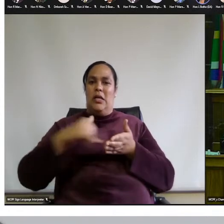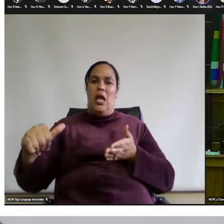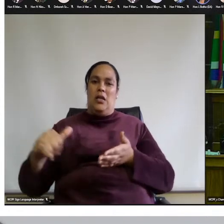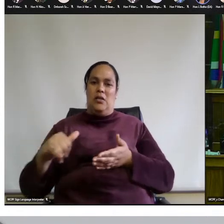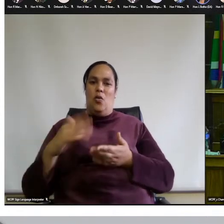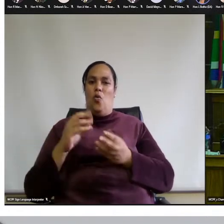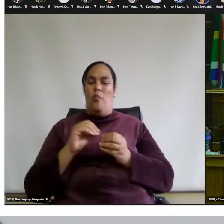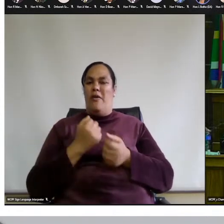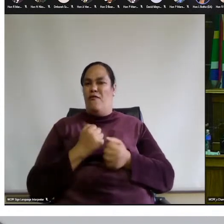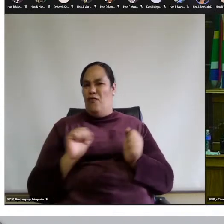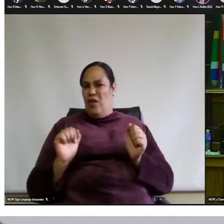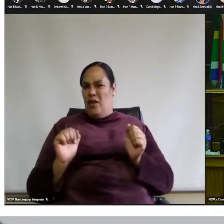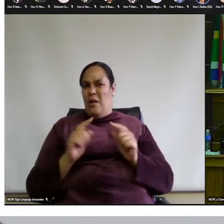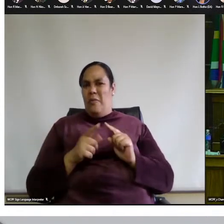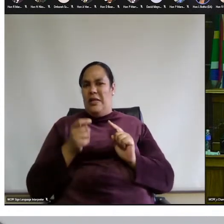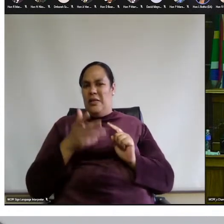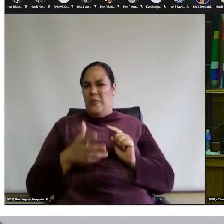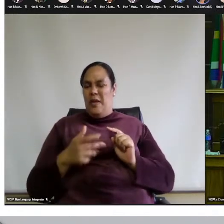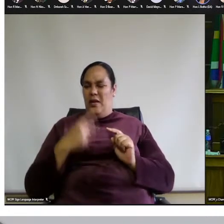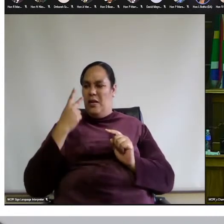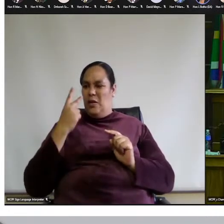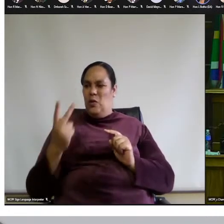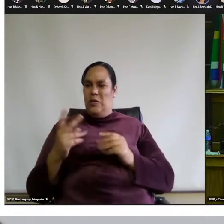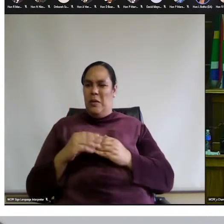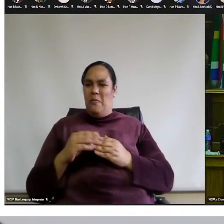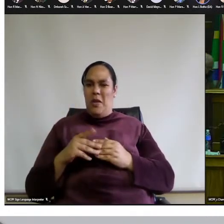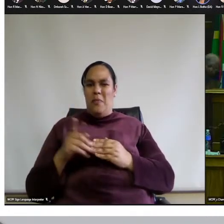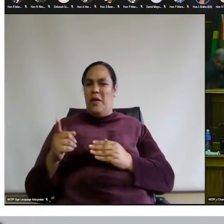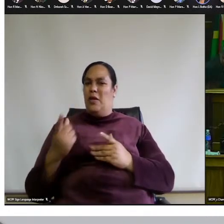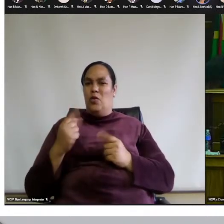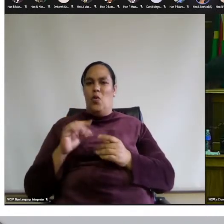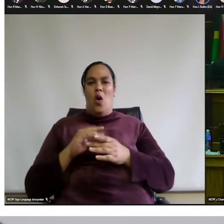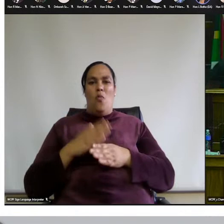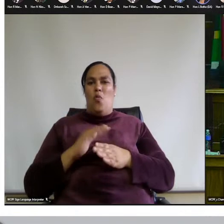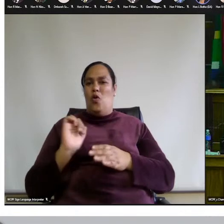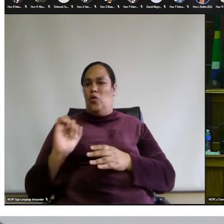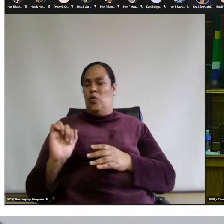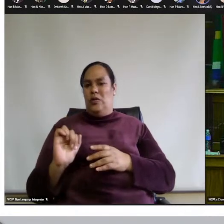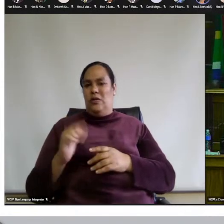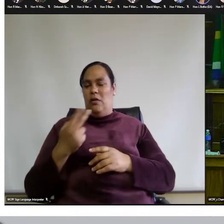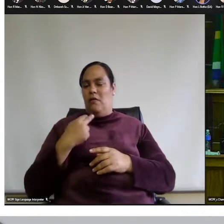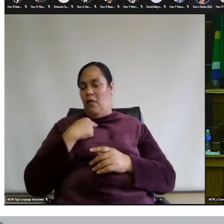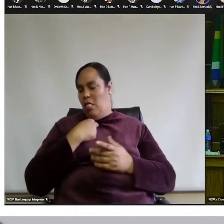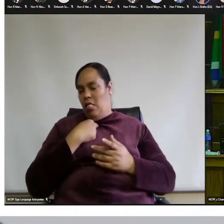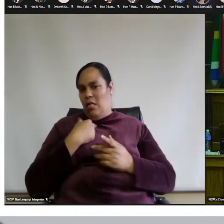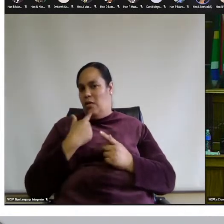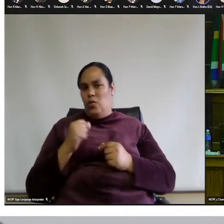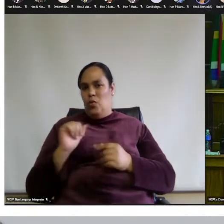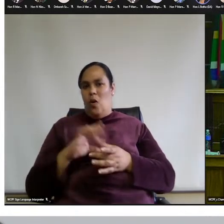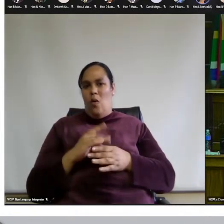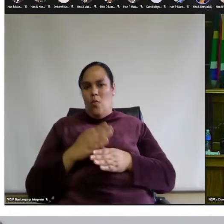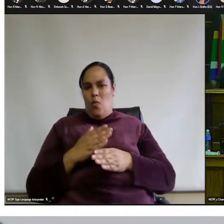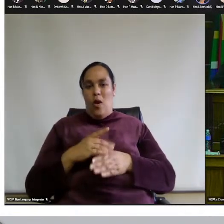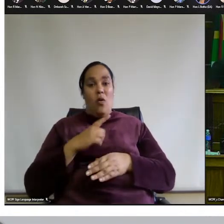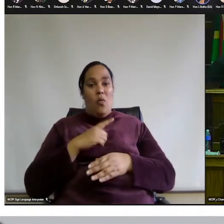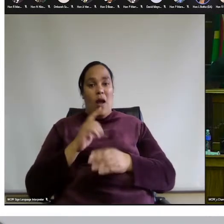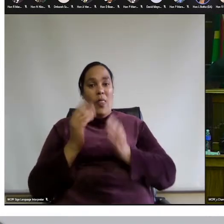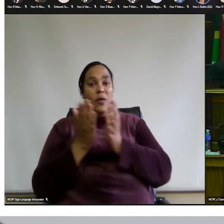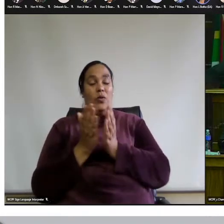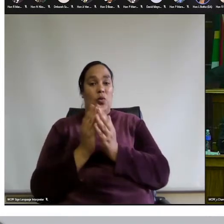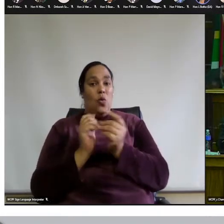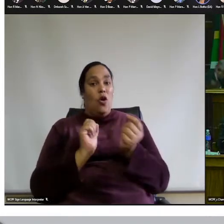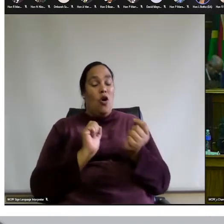free. Speaker, it appears that the member had not done his homework, unfortunately. The fact is that the school